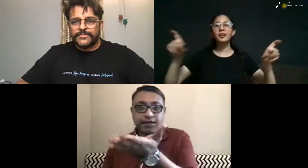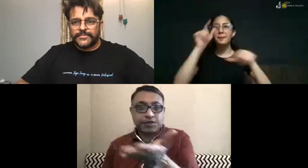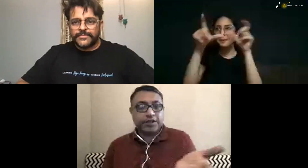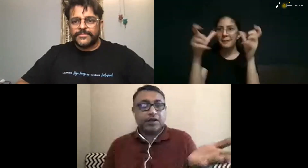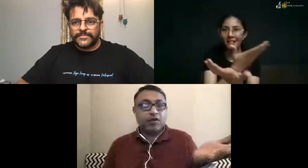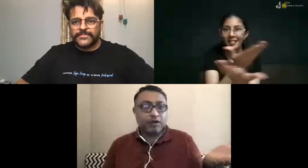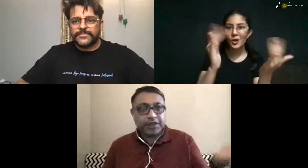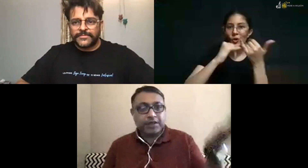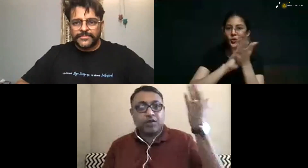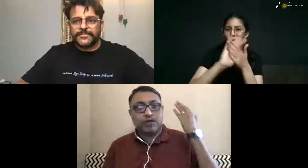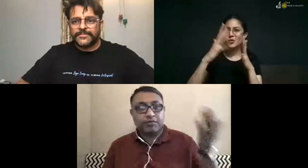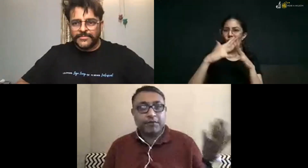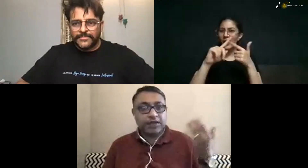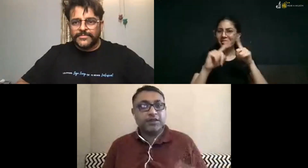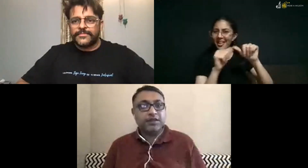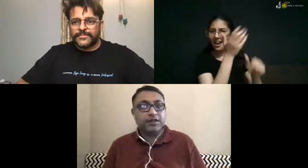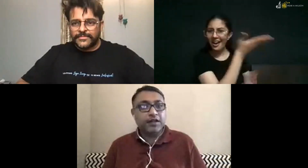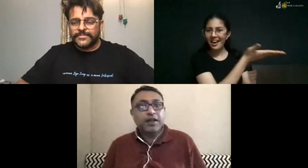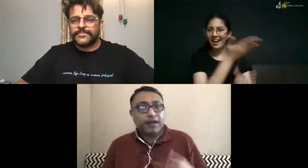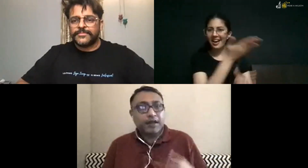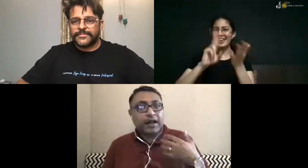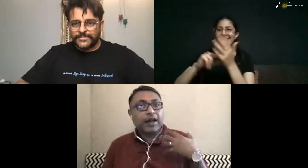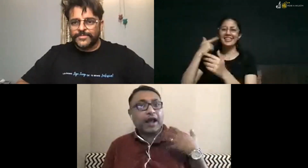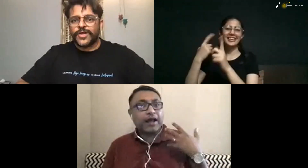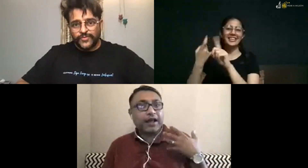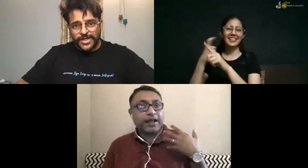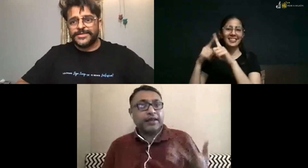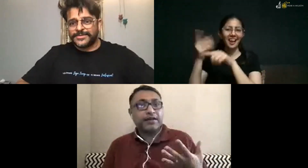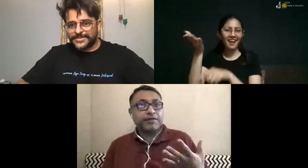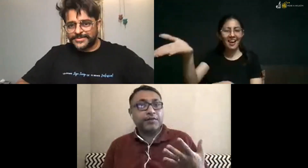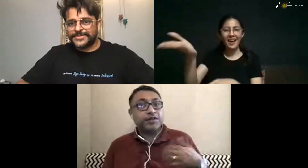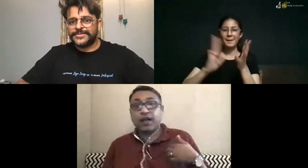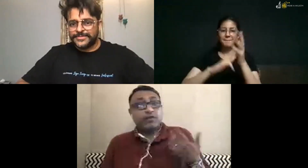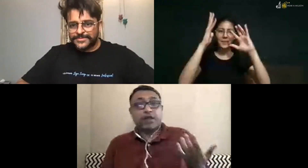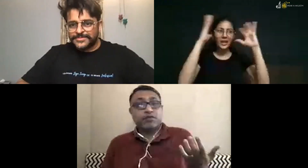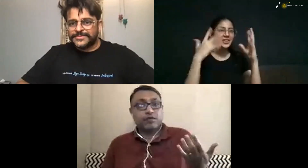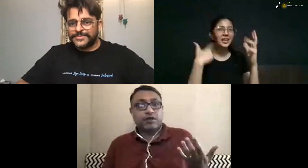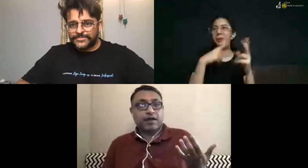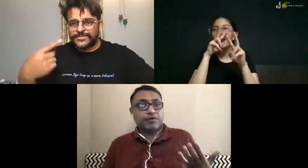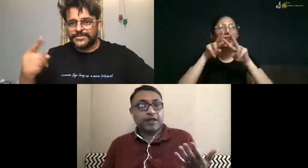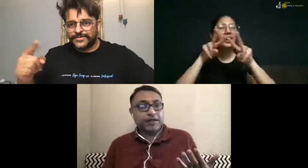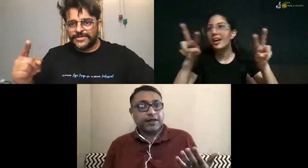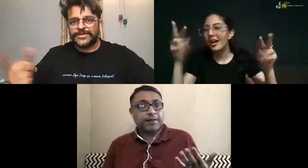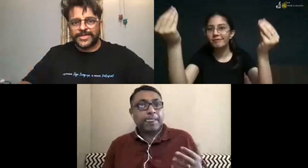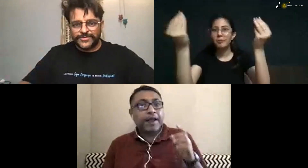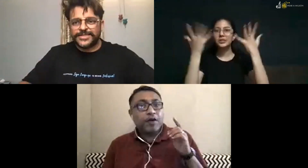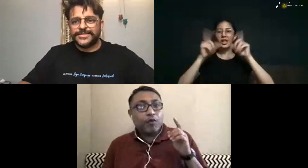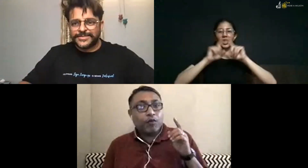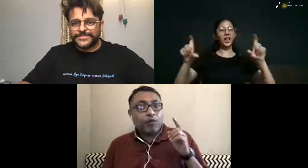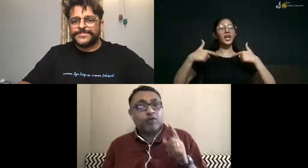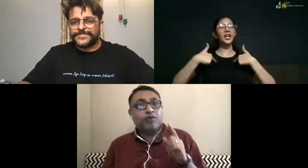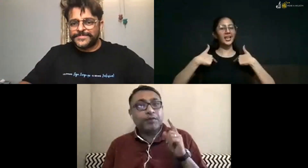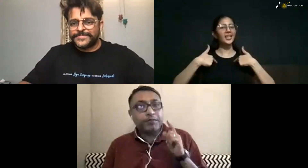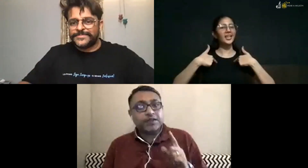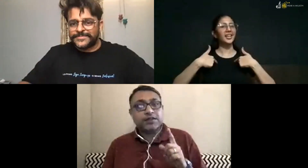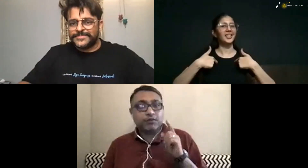Like Shweta or Nikita or Mansi, and I get that information. Otherwise I wouldn't get that.